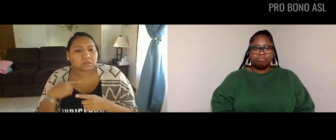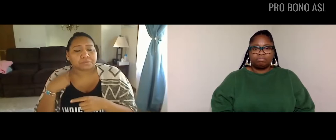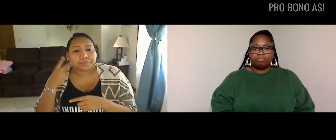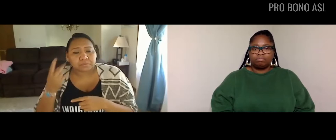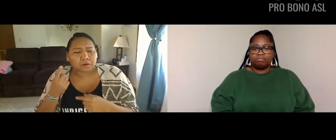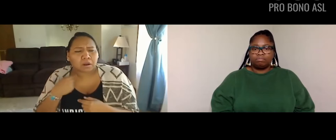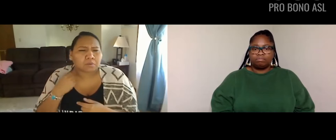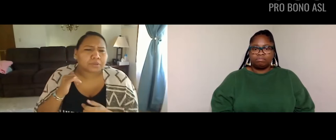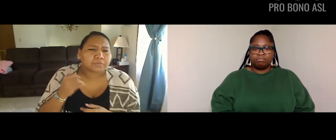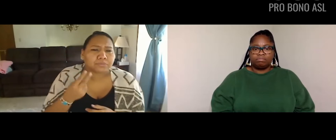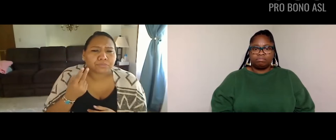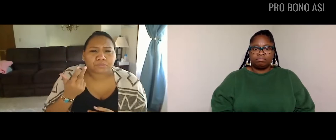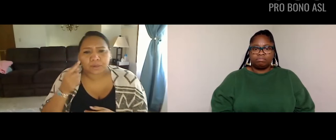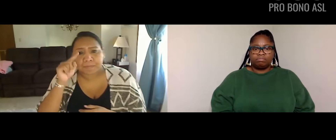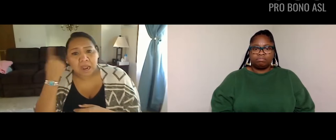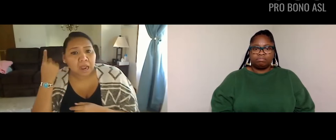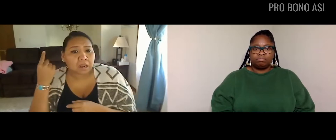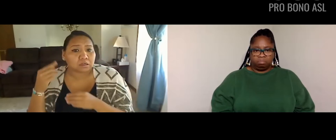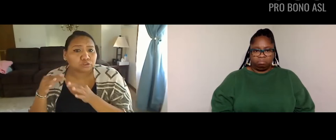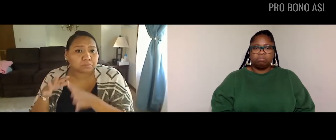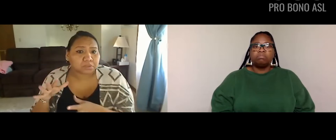interpreters. There was no representation.